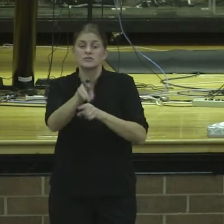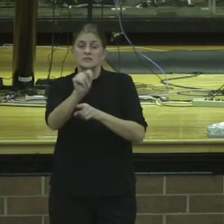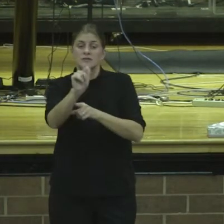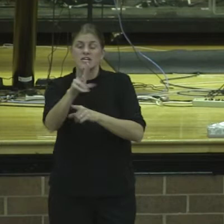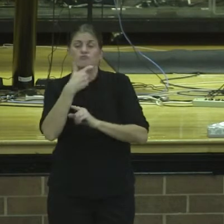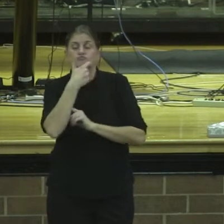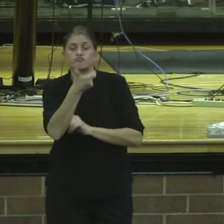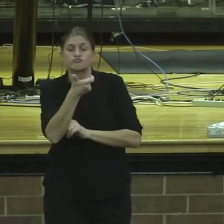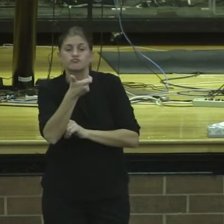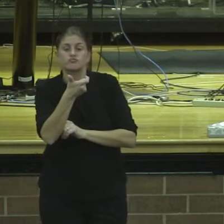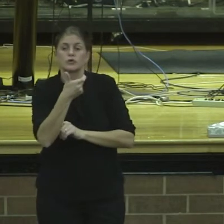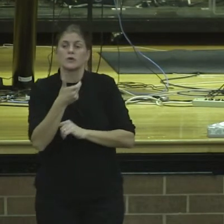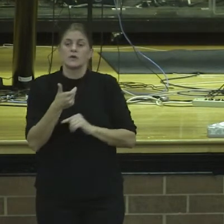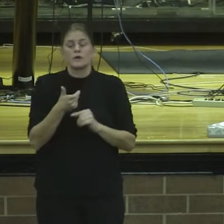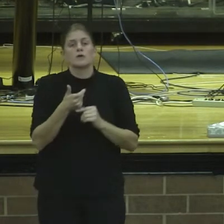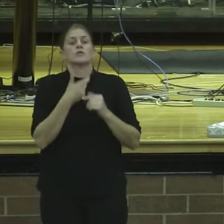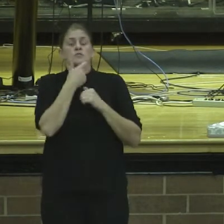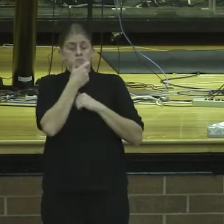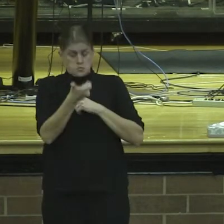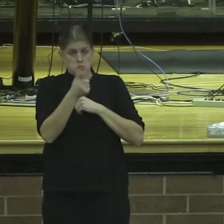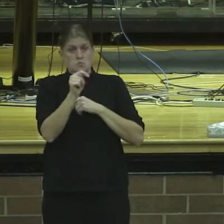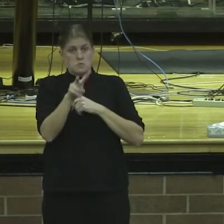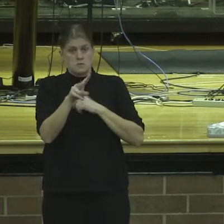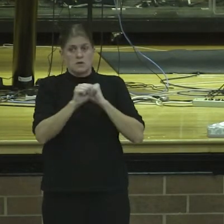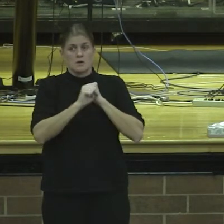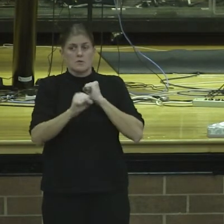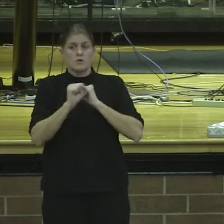we changed it from exercise and we actually changed that to a prayer time?